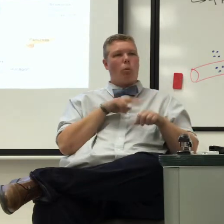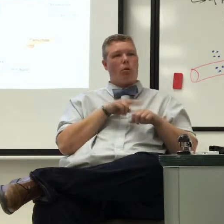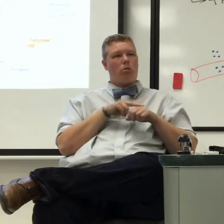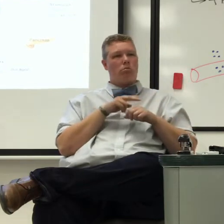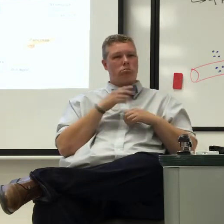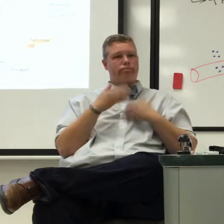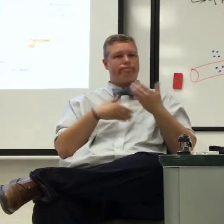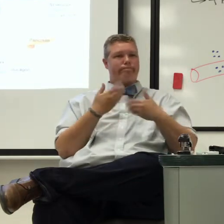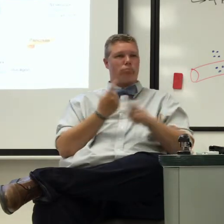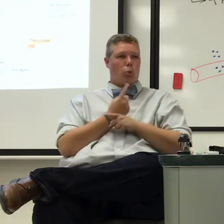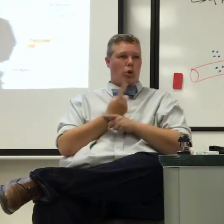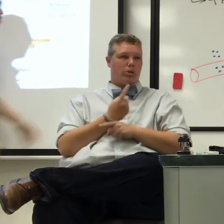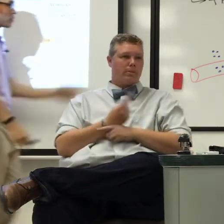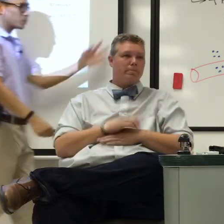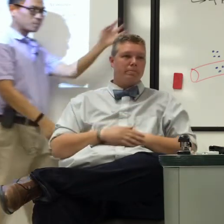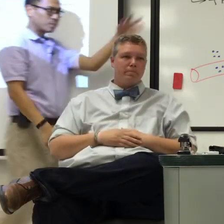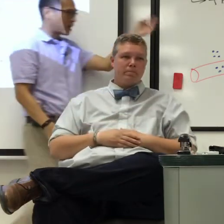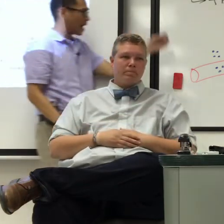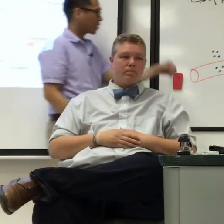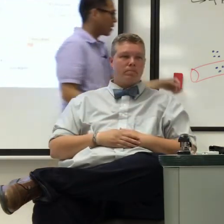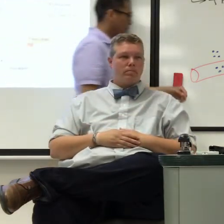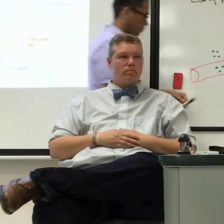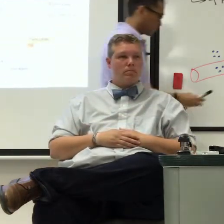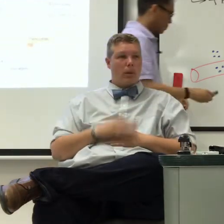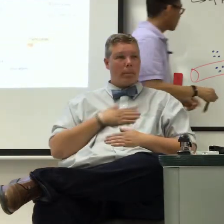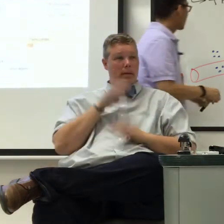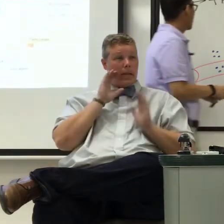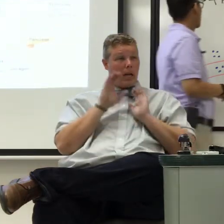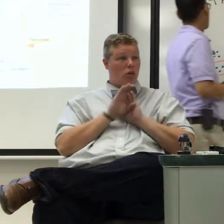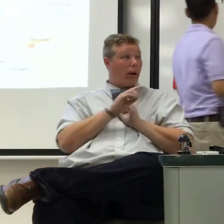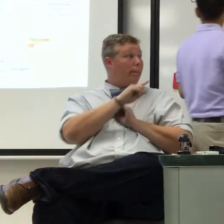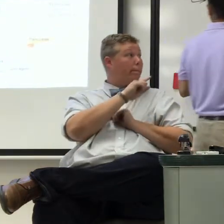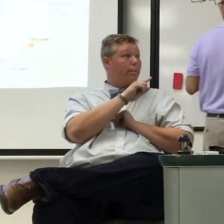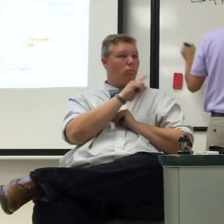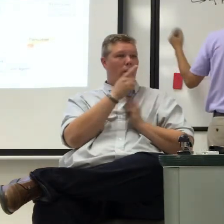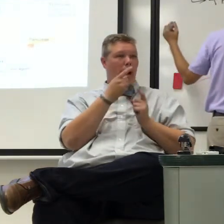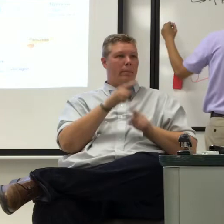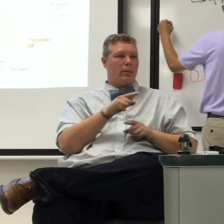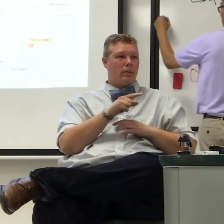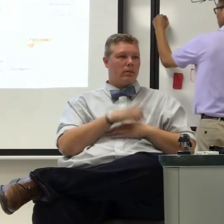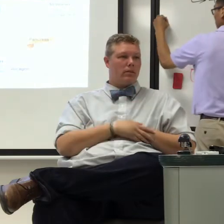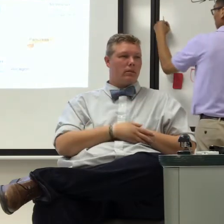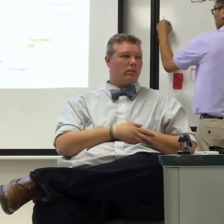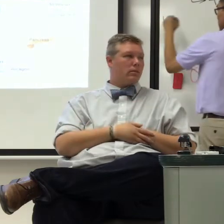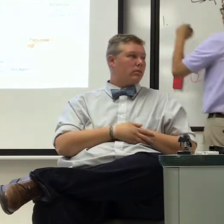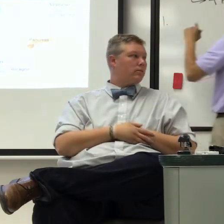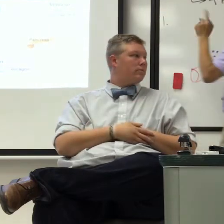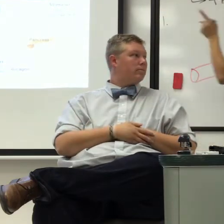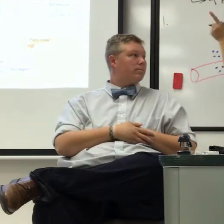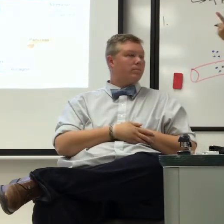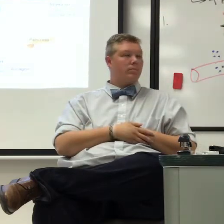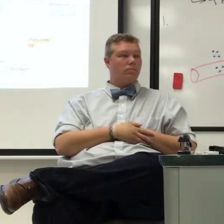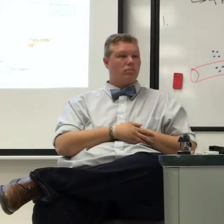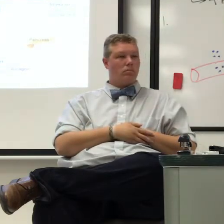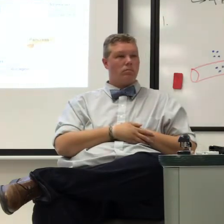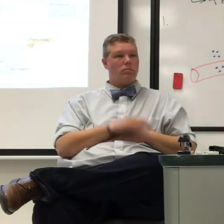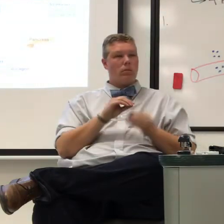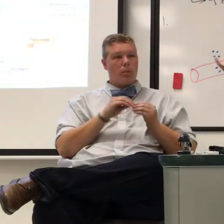take inventory of what we did here on my little diagram. I'll just kind of write it over here on the side. Number